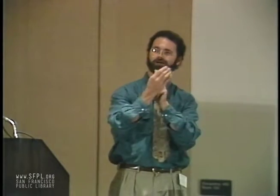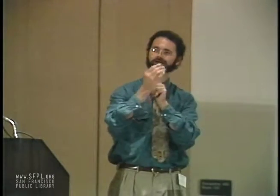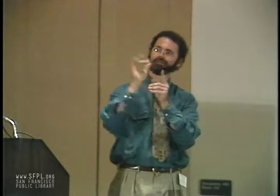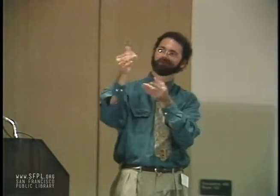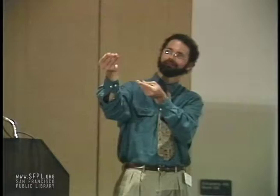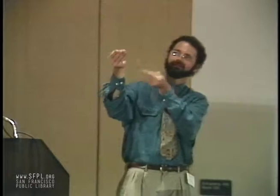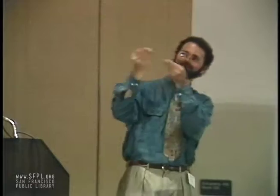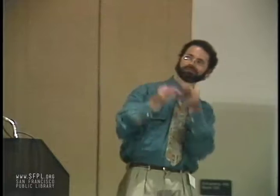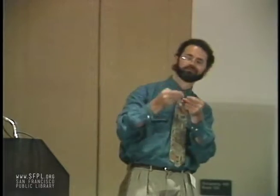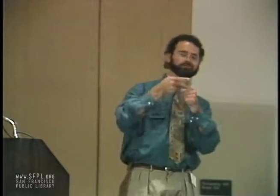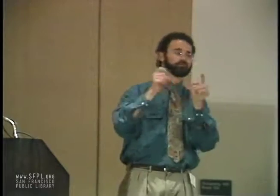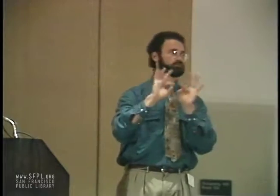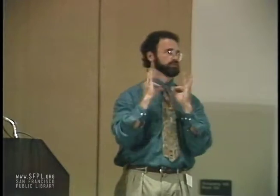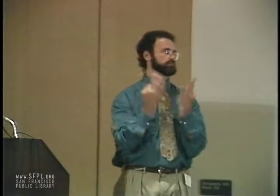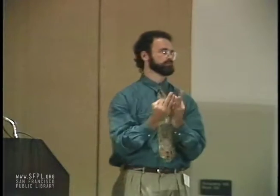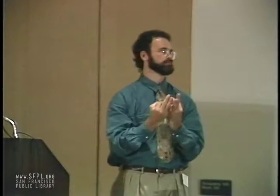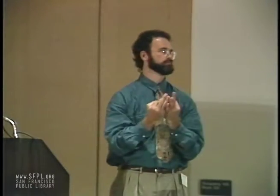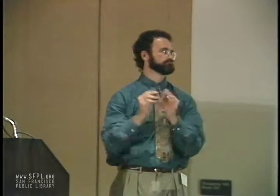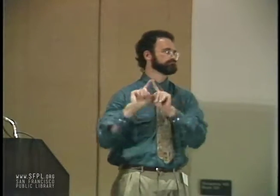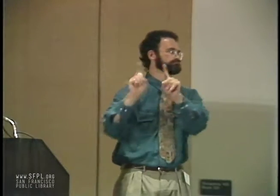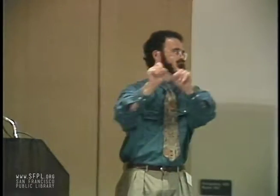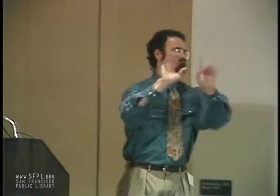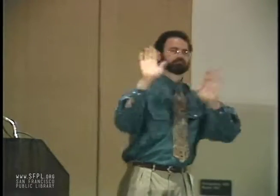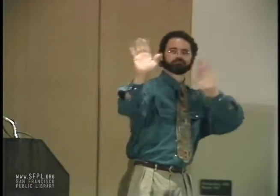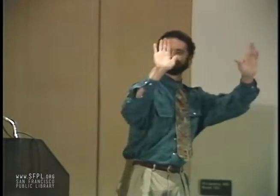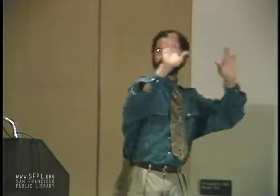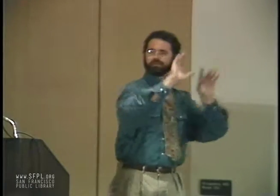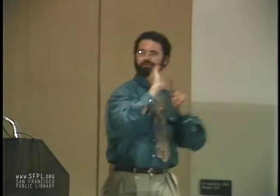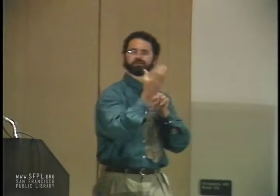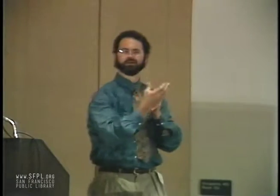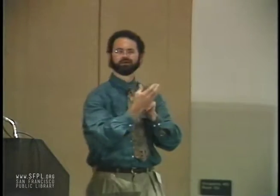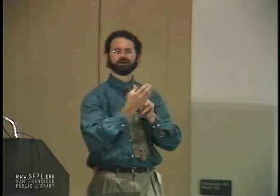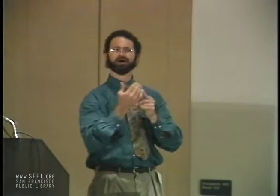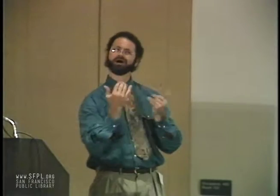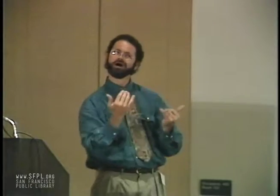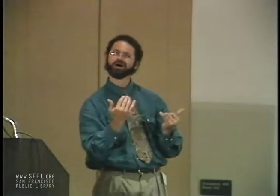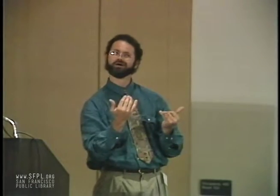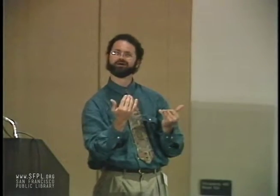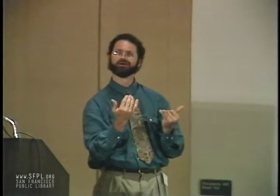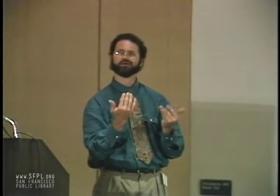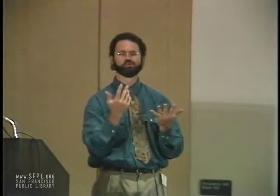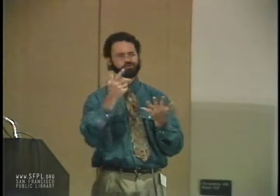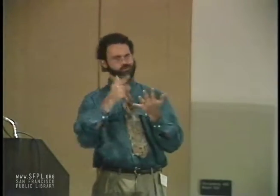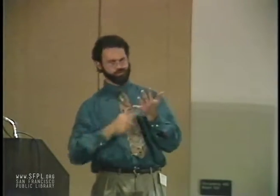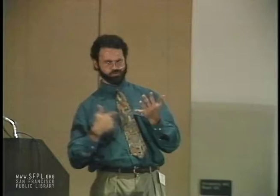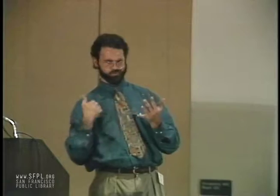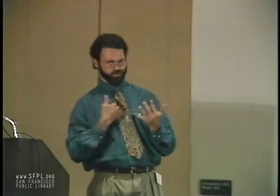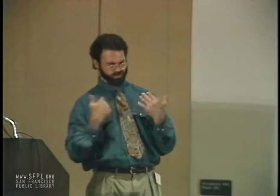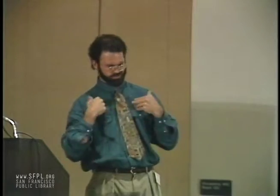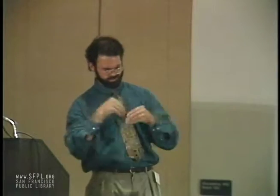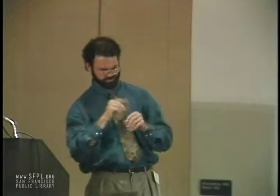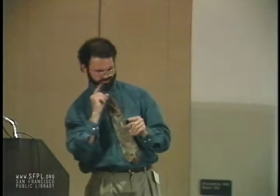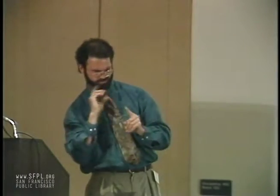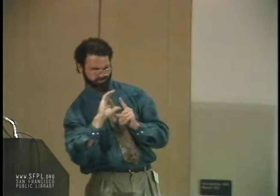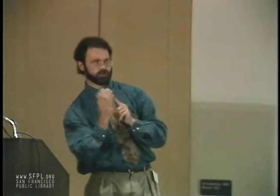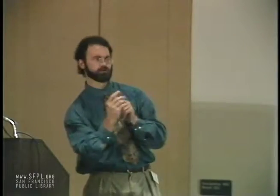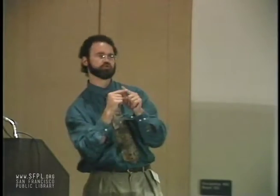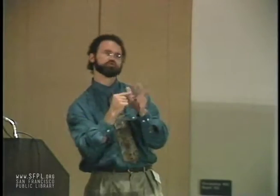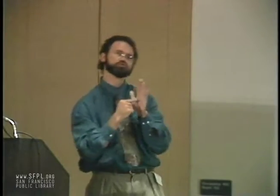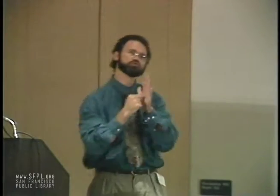But we also see that there are all of these different cultural experiences that are coming to these children from different family experiences. And so what do we